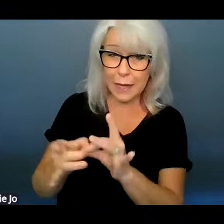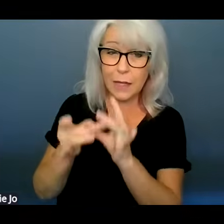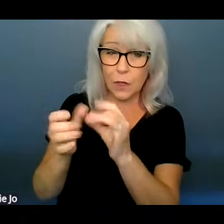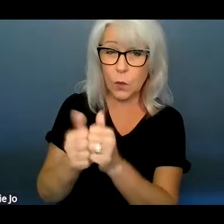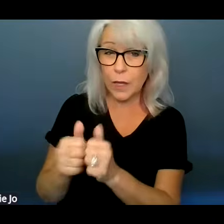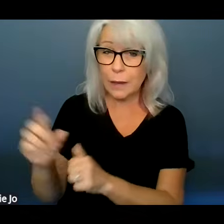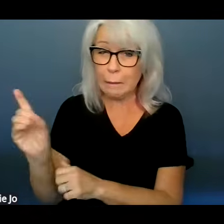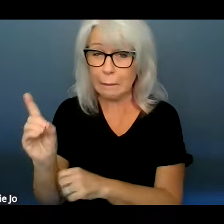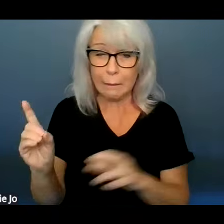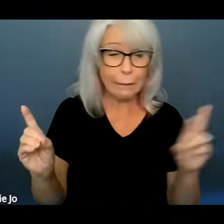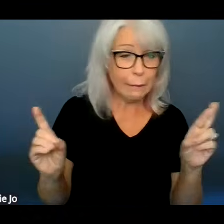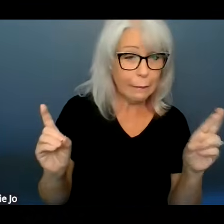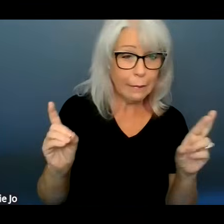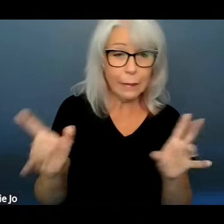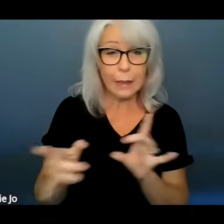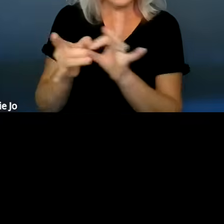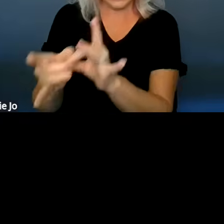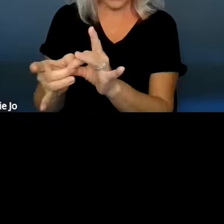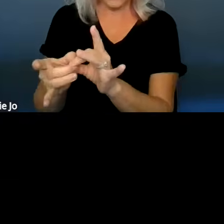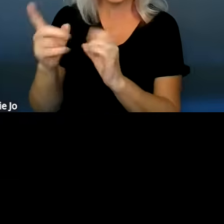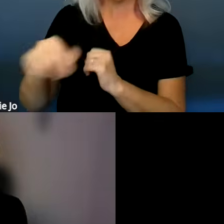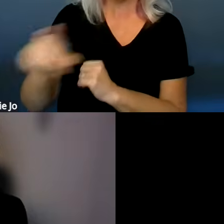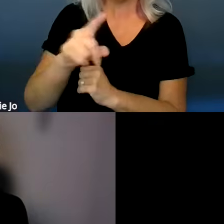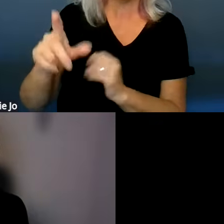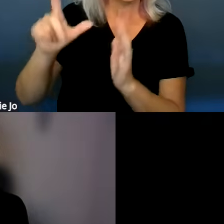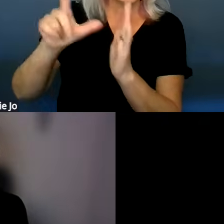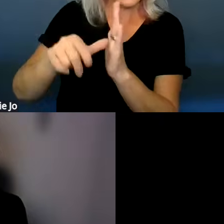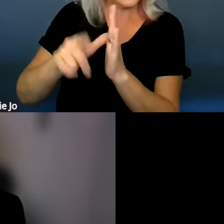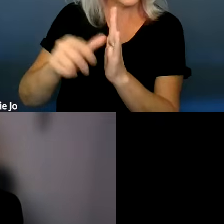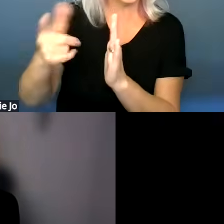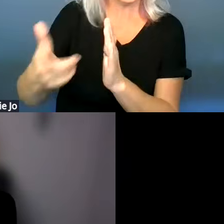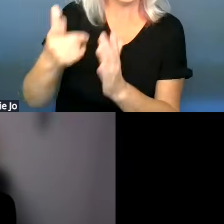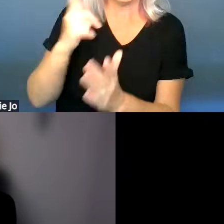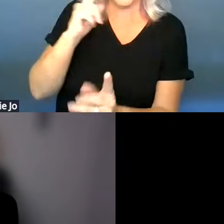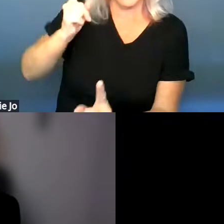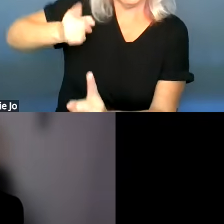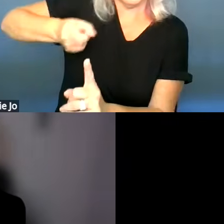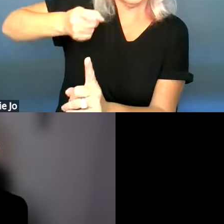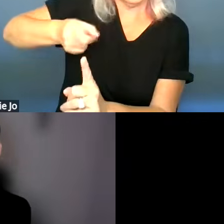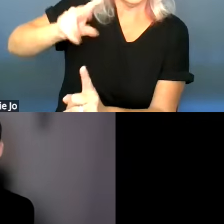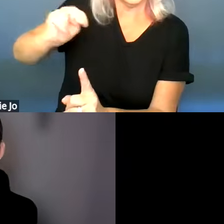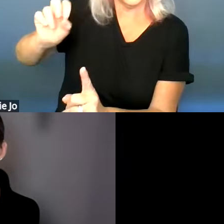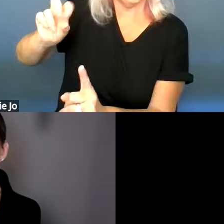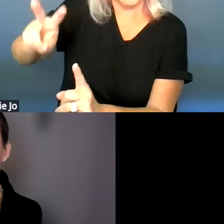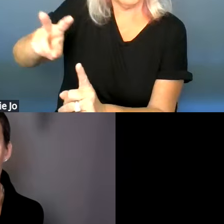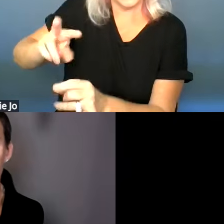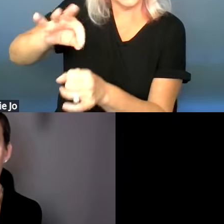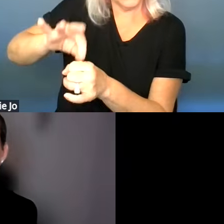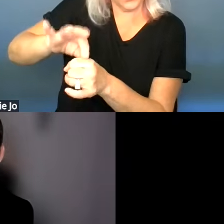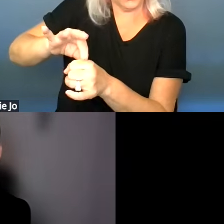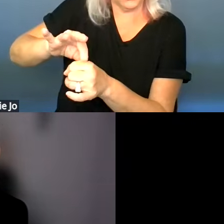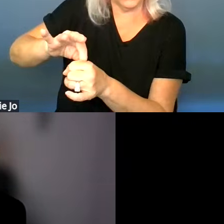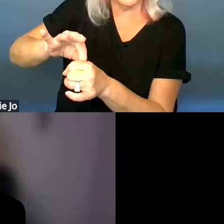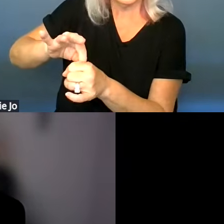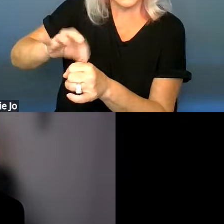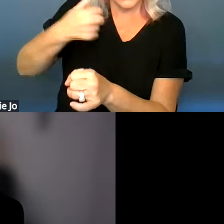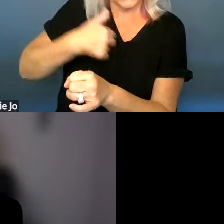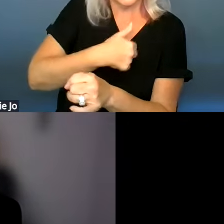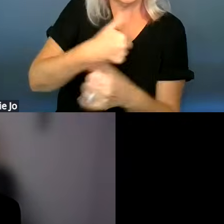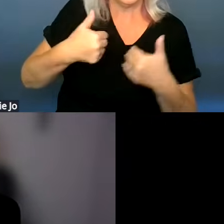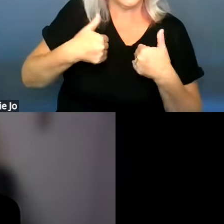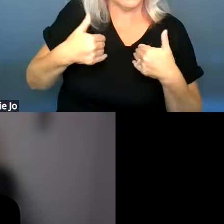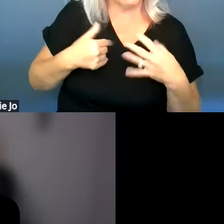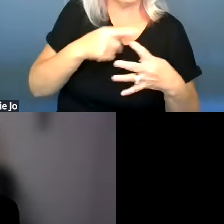is, and the board's determination is later because they're going straight to the November ballot. We have